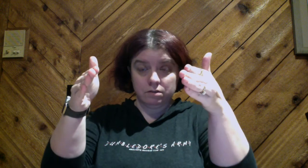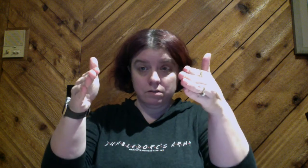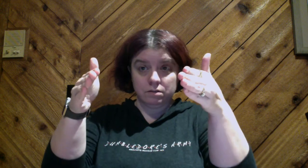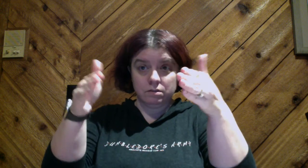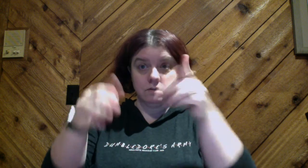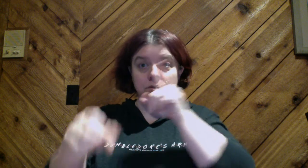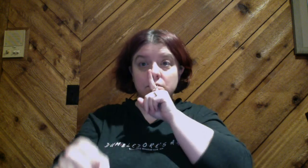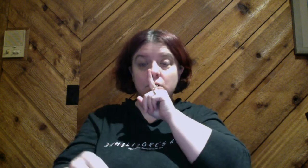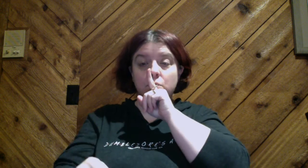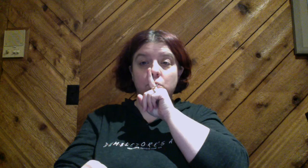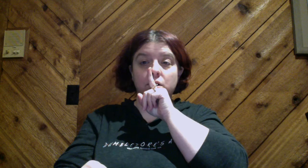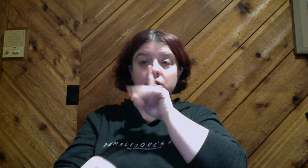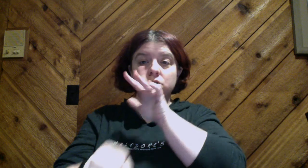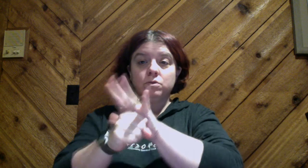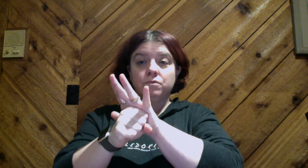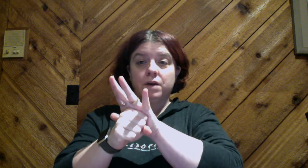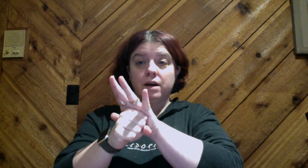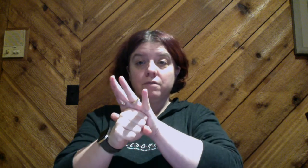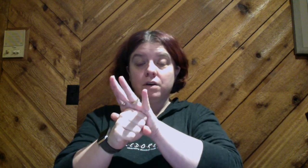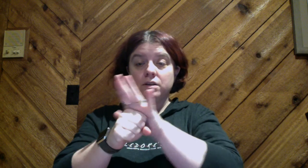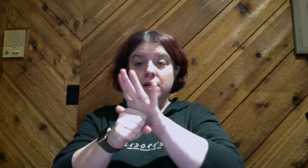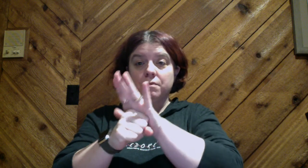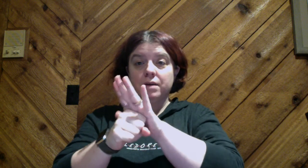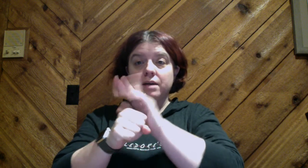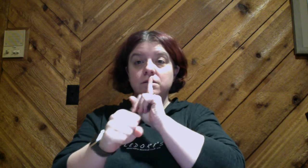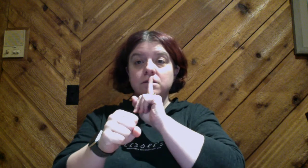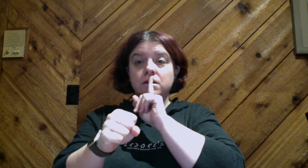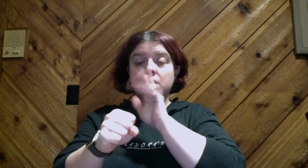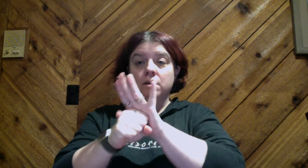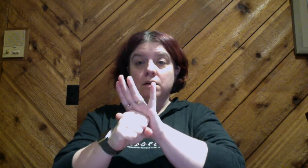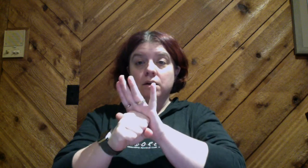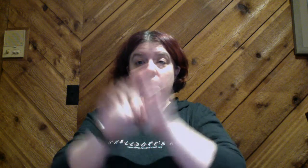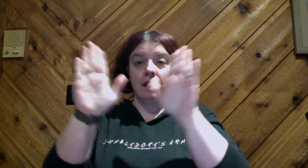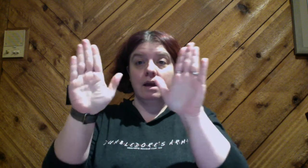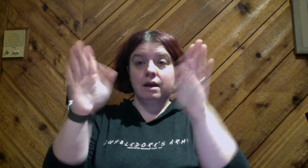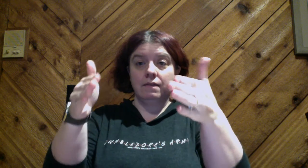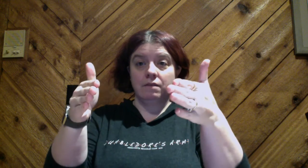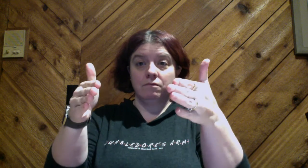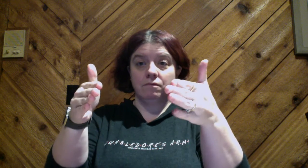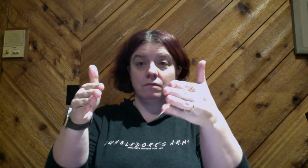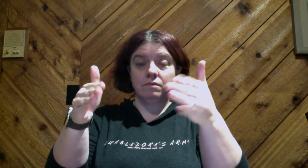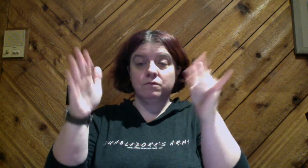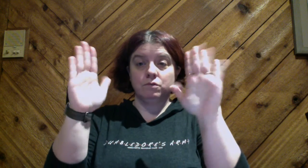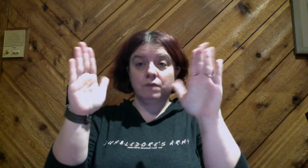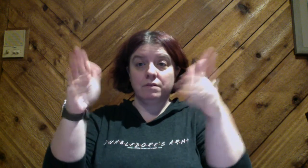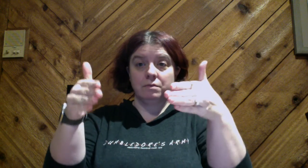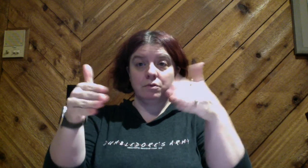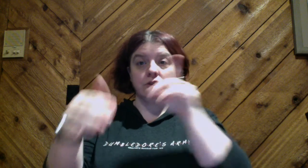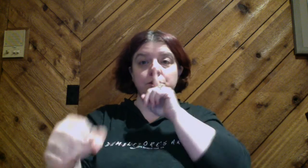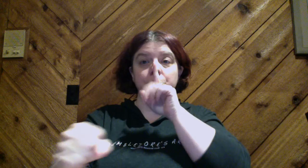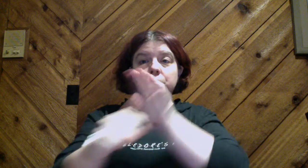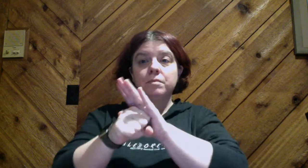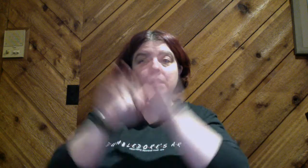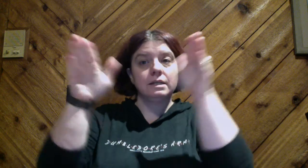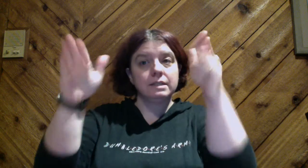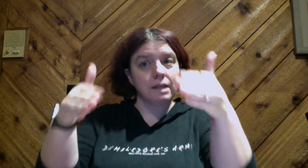Focus. 1 to a 5 on top of my S, and then 2 5s that push in.